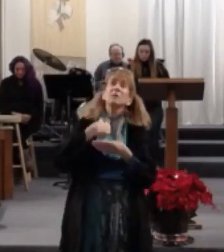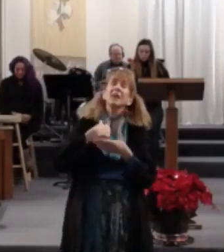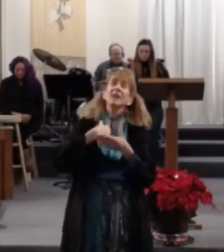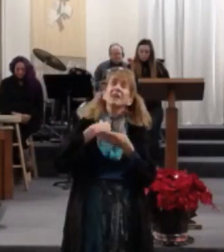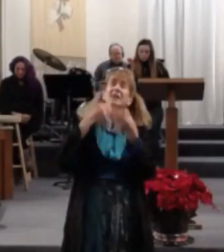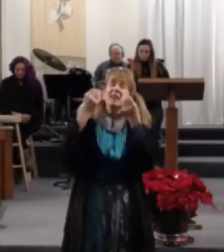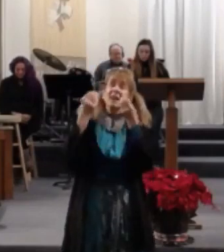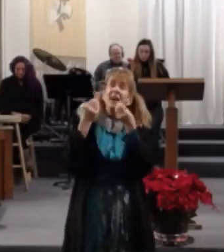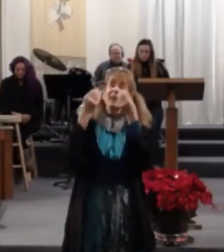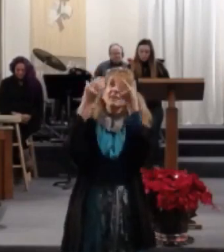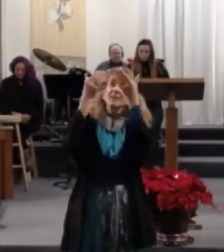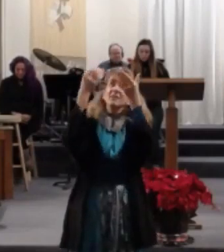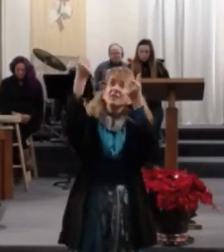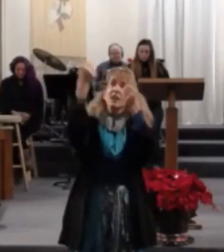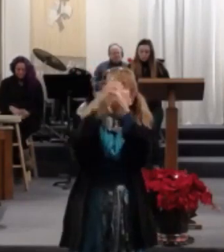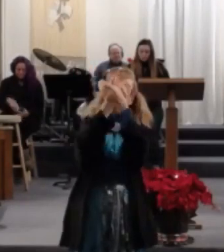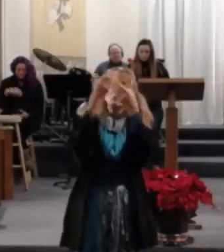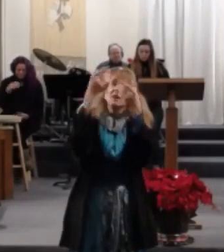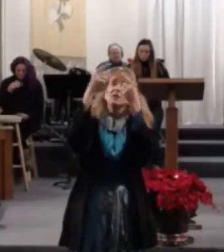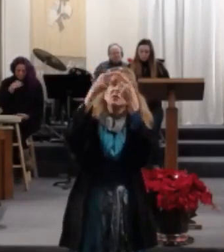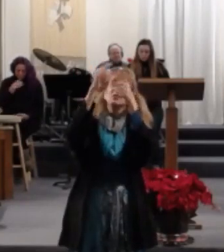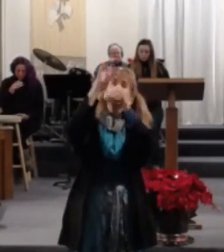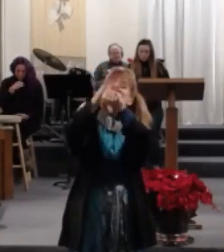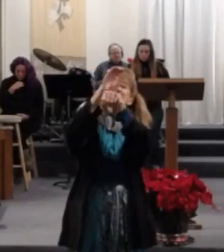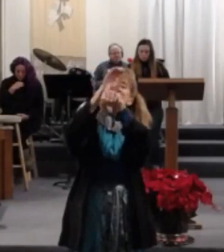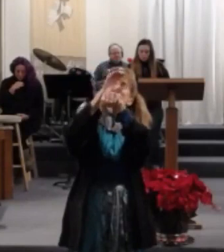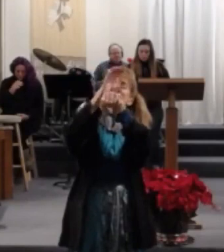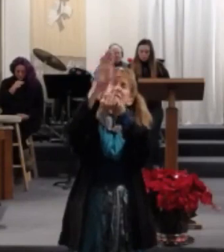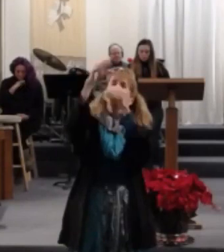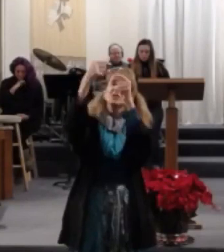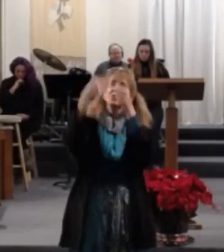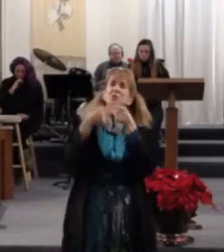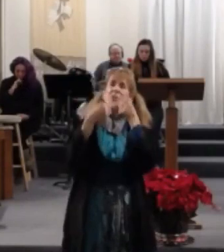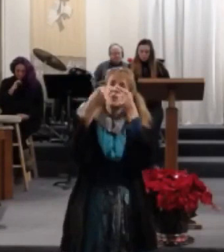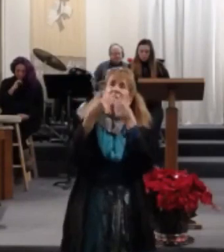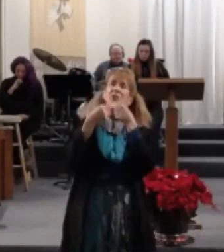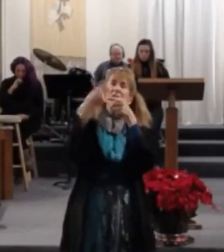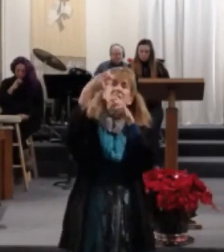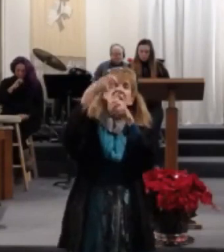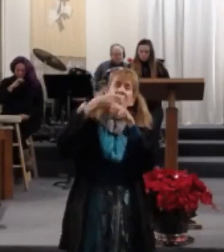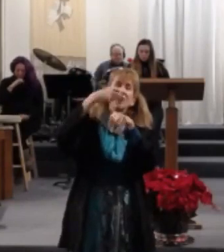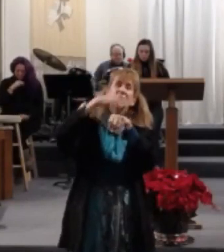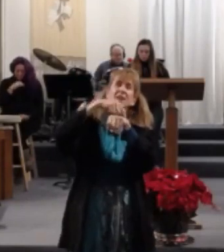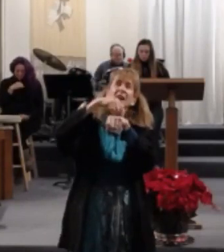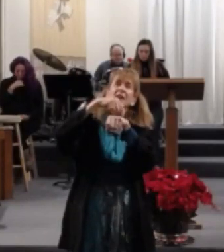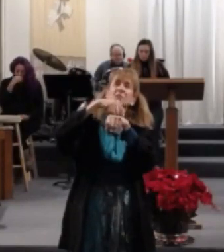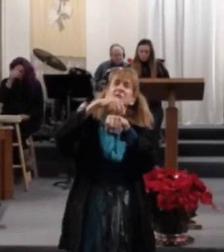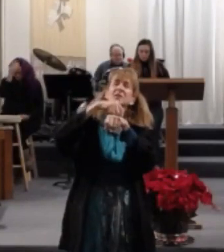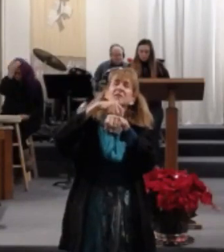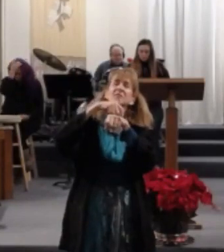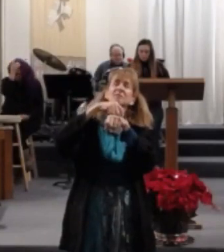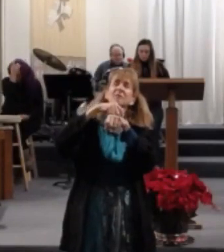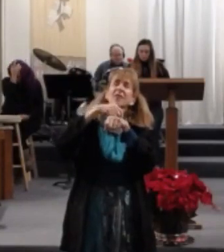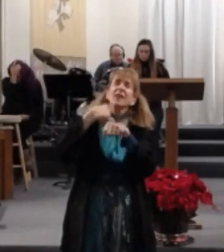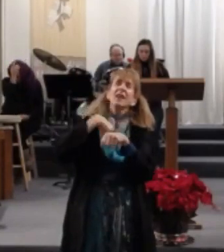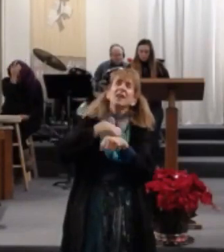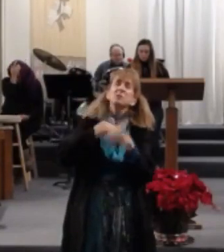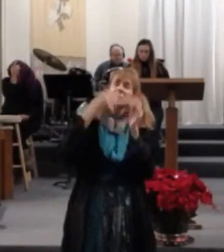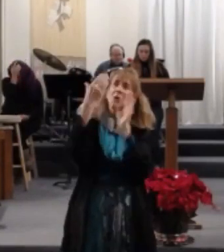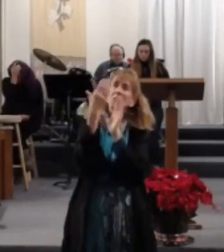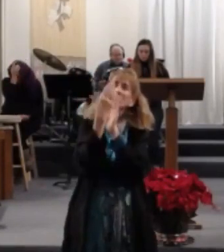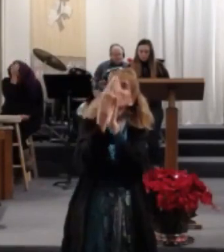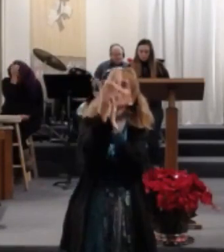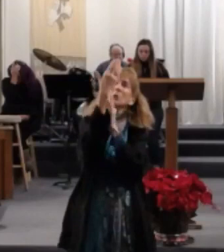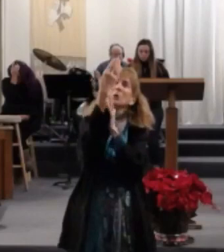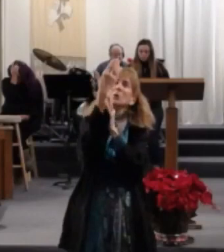people in the church and everything that they're going through, their struggles, their hard times, their hard, but just as we go through these things, Lord,